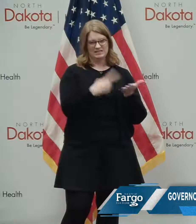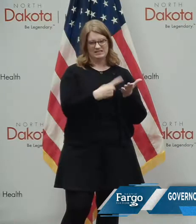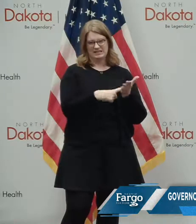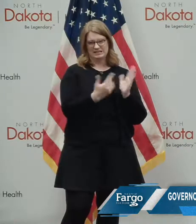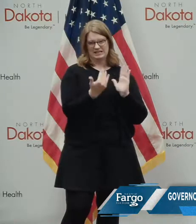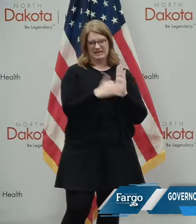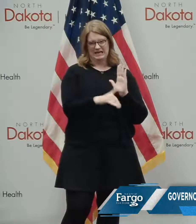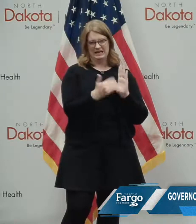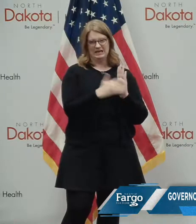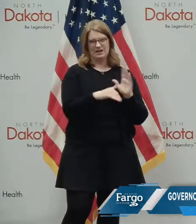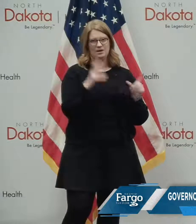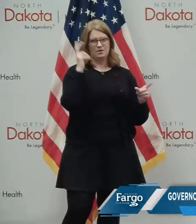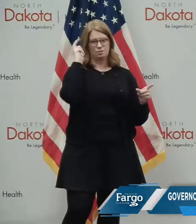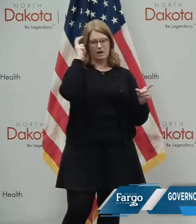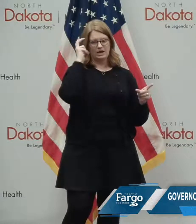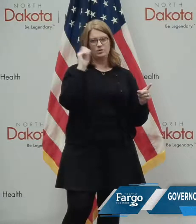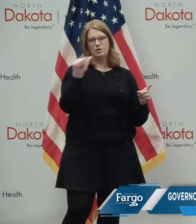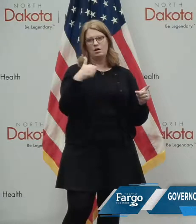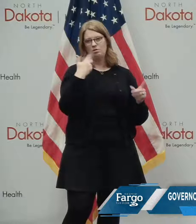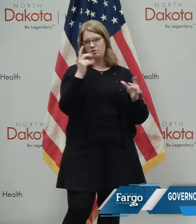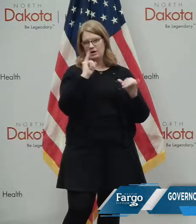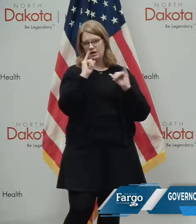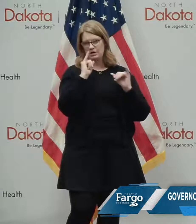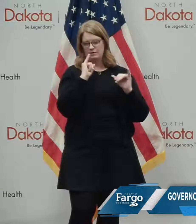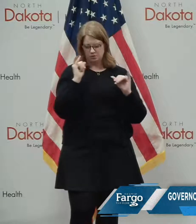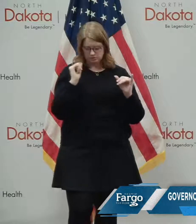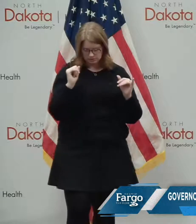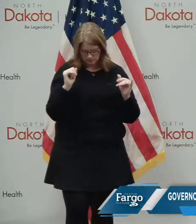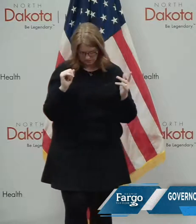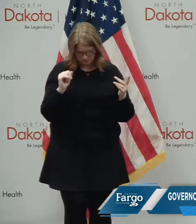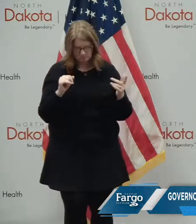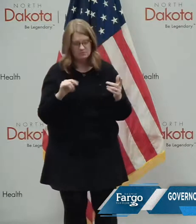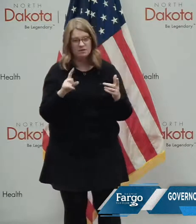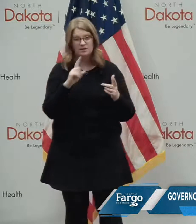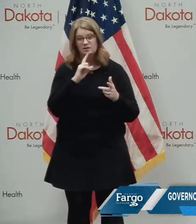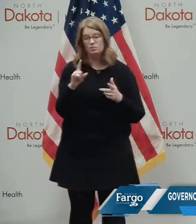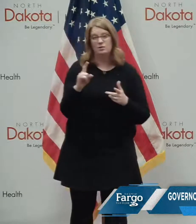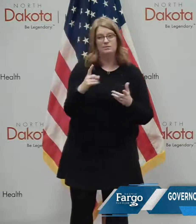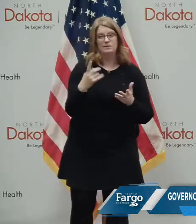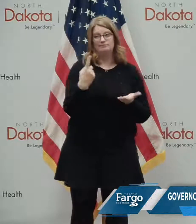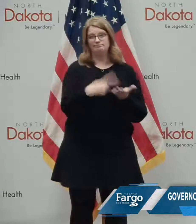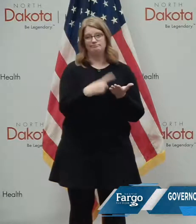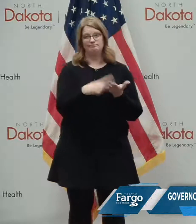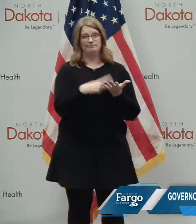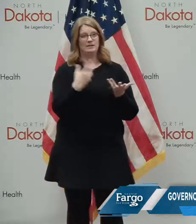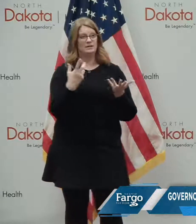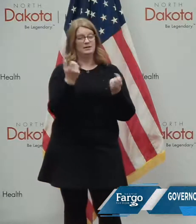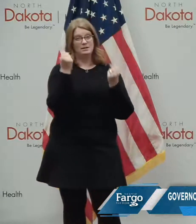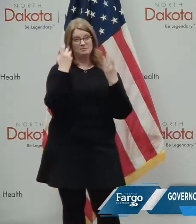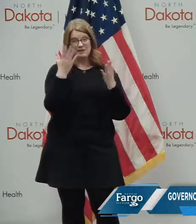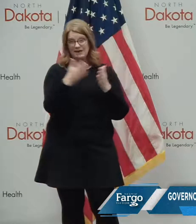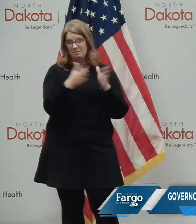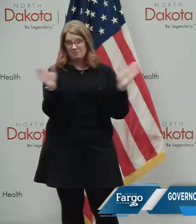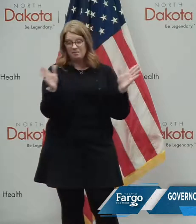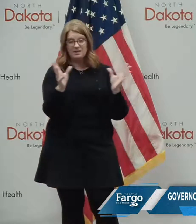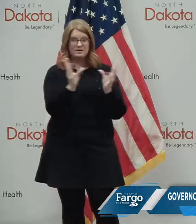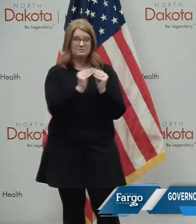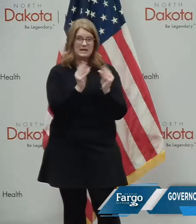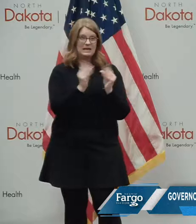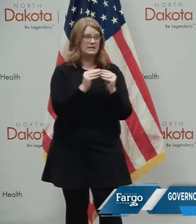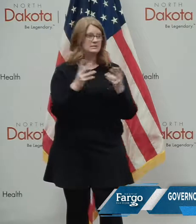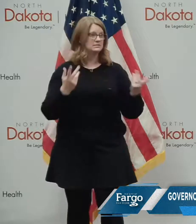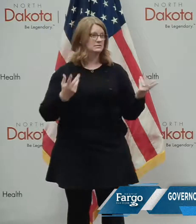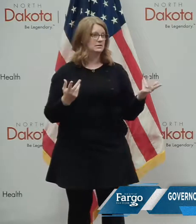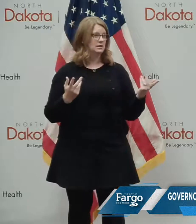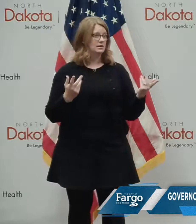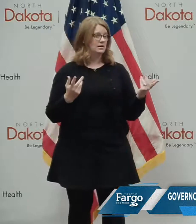on radio and on other interviews. I think it's been widely covered. I've talked about it in numerous public meetings, and I think